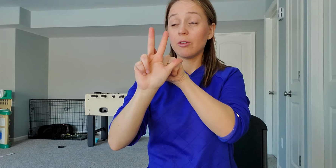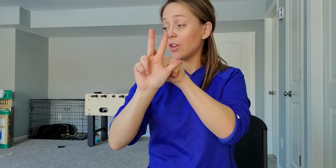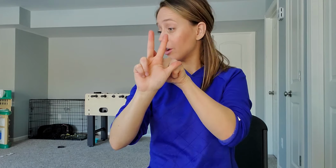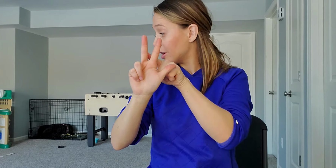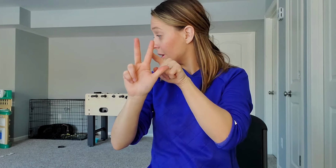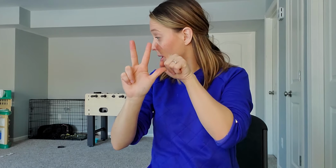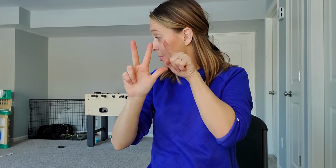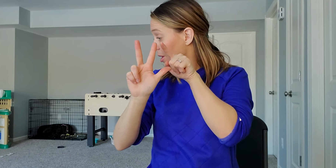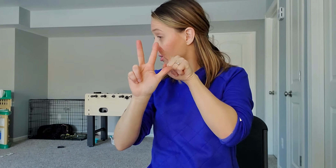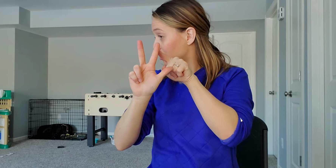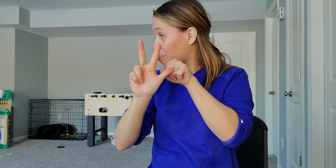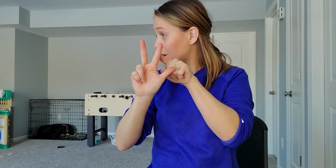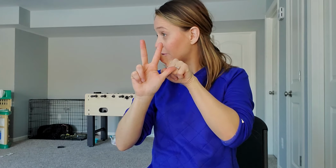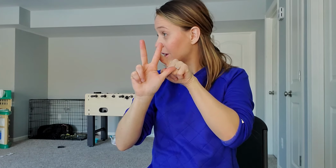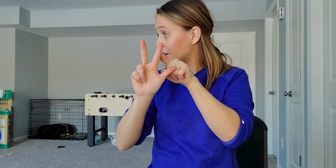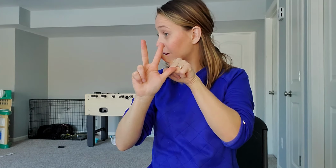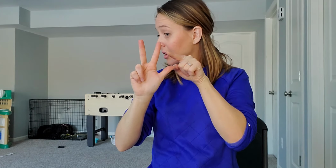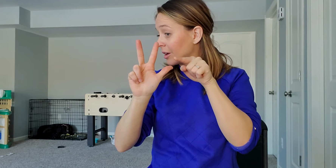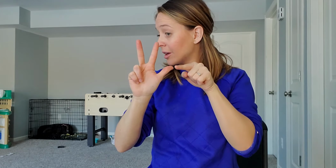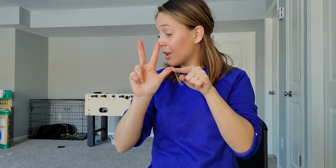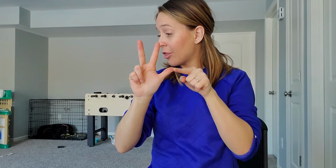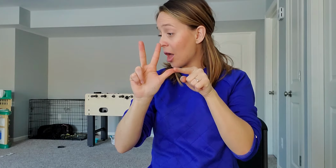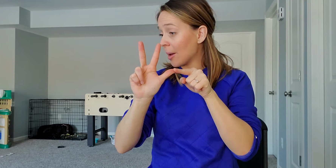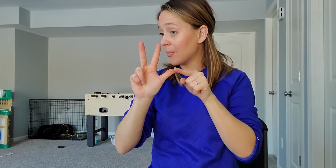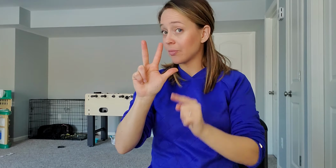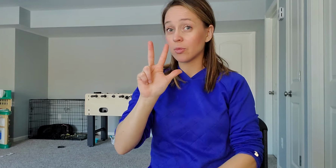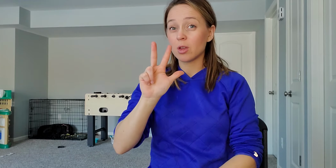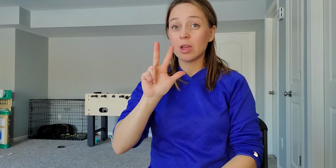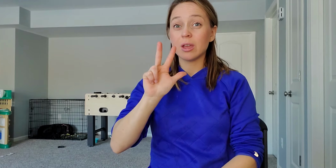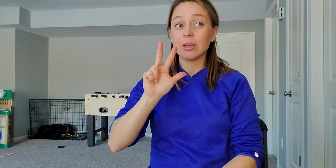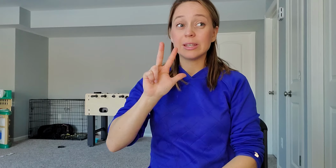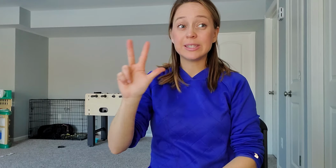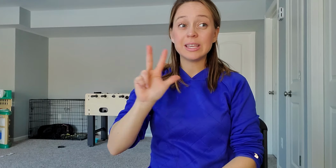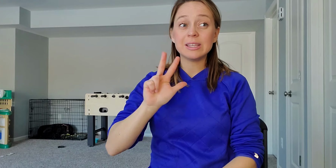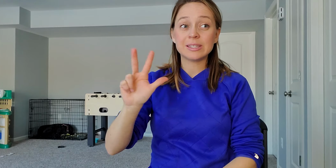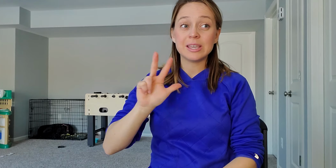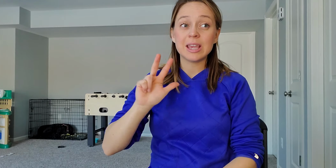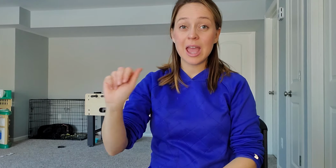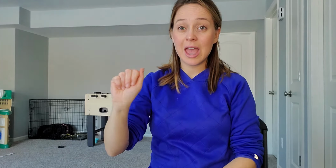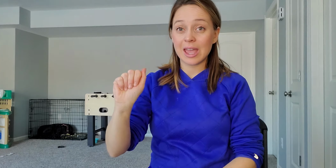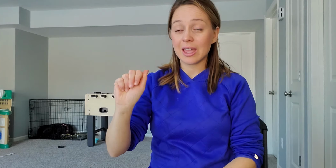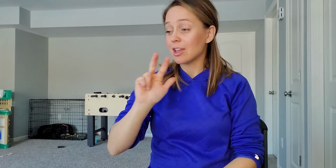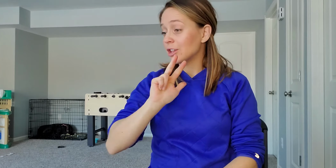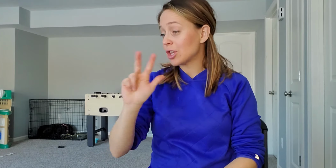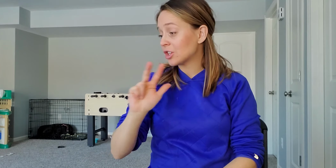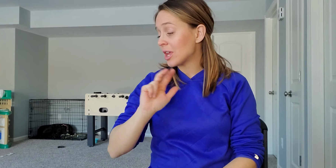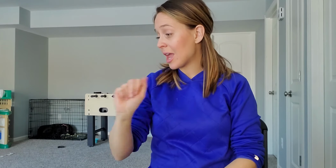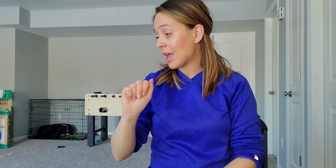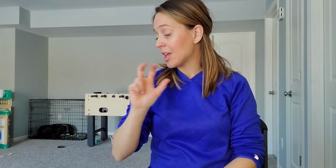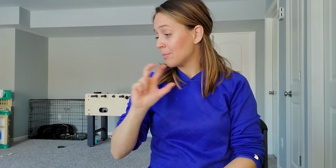finger, pointer finger, thumb, Z, Z, A. Shake, shake, A.